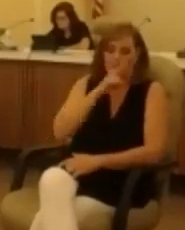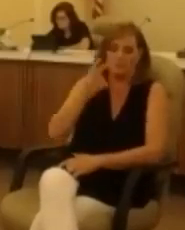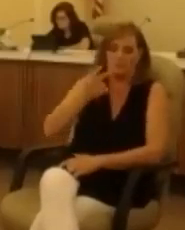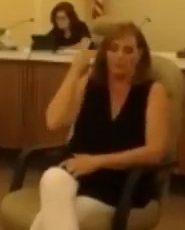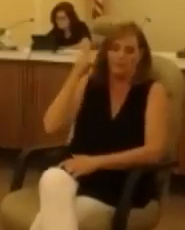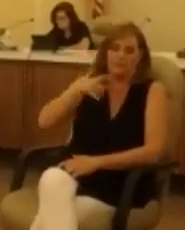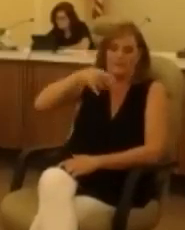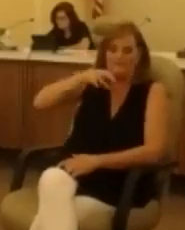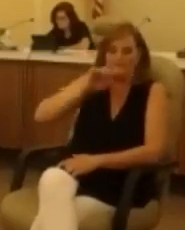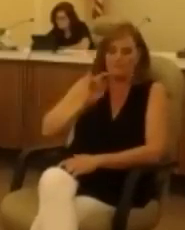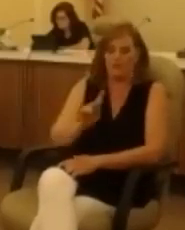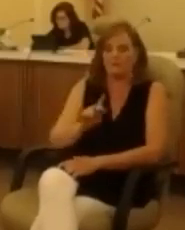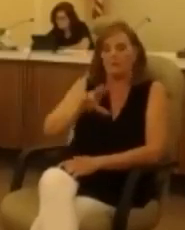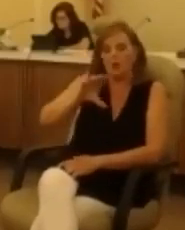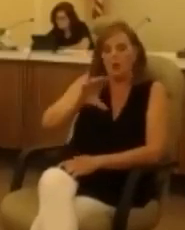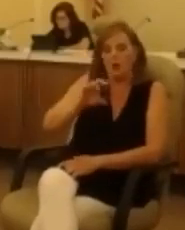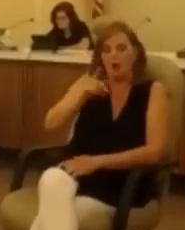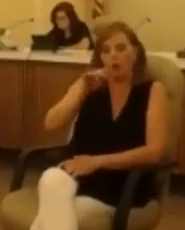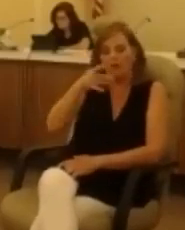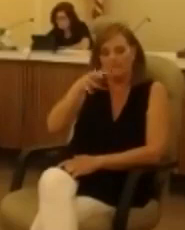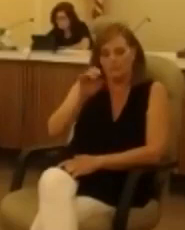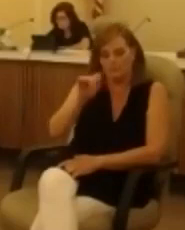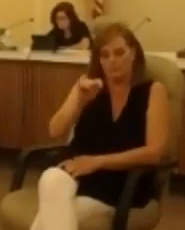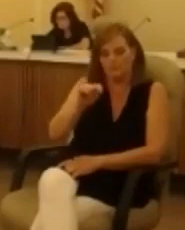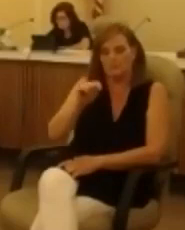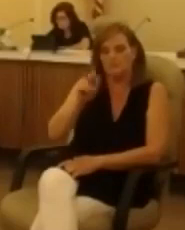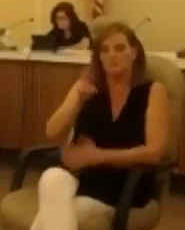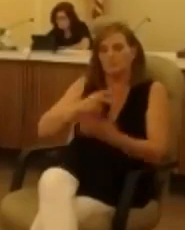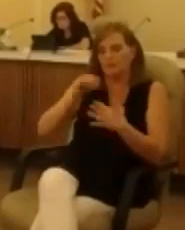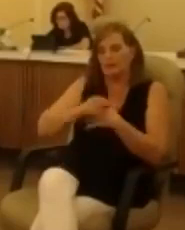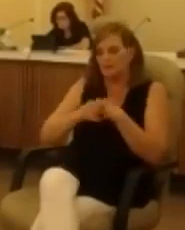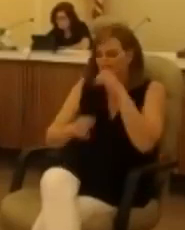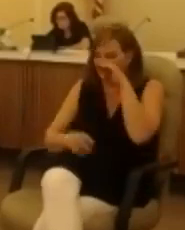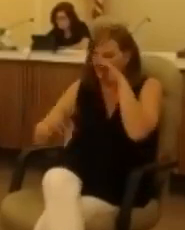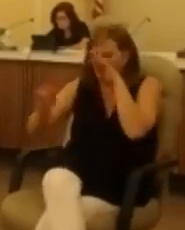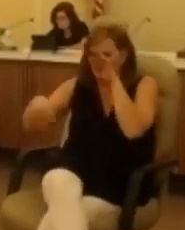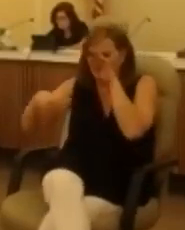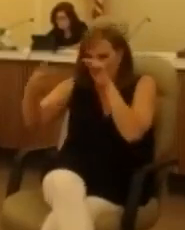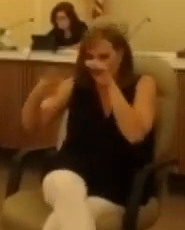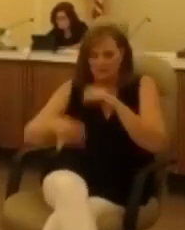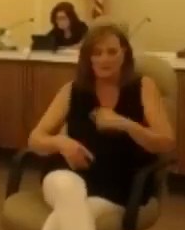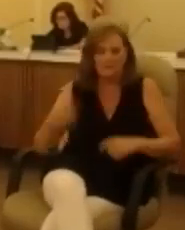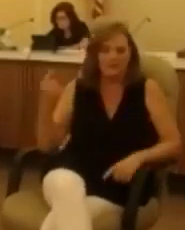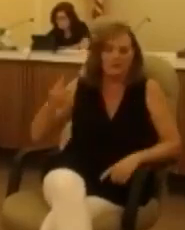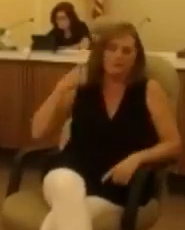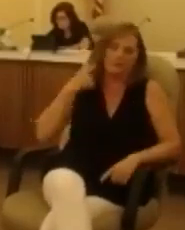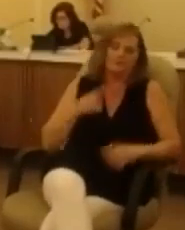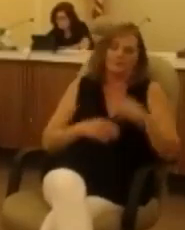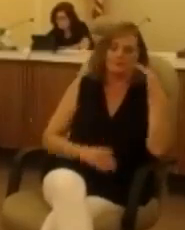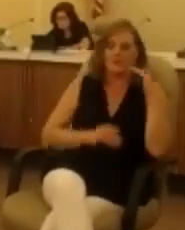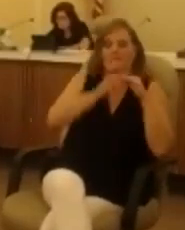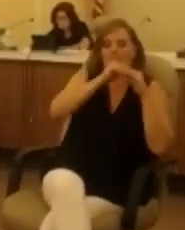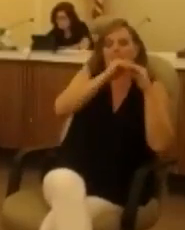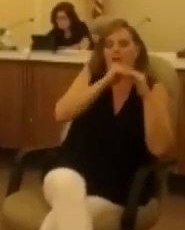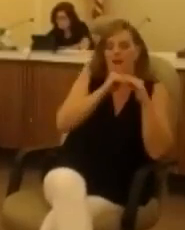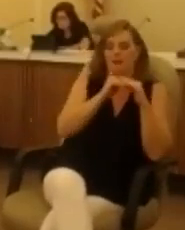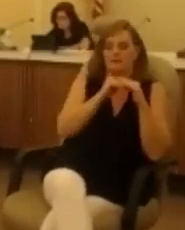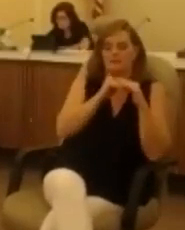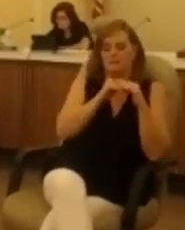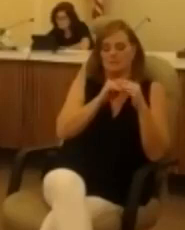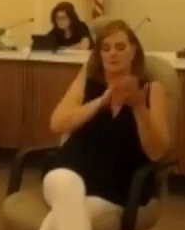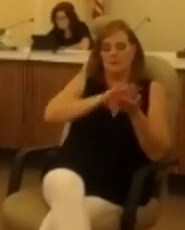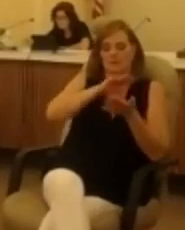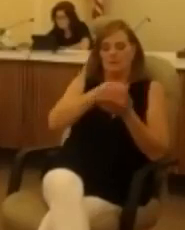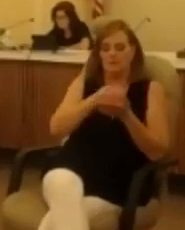Culvert Project. Seconded. So I will note that this is the maximum amount.